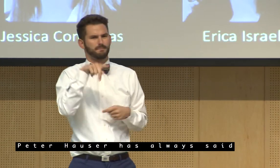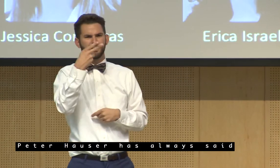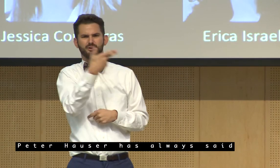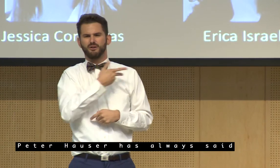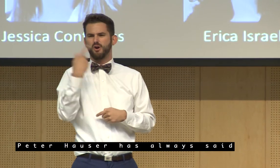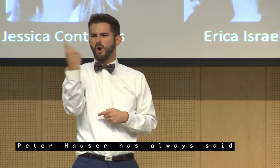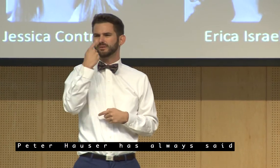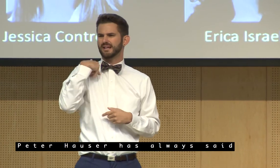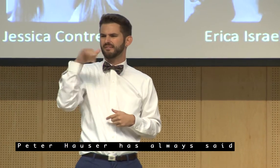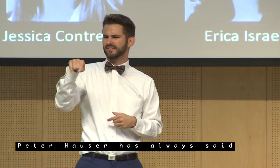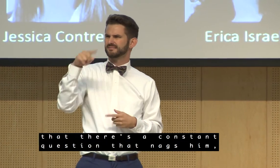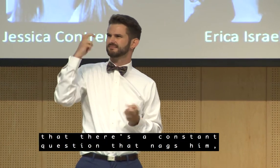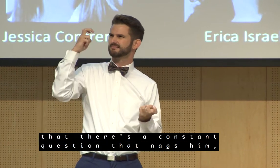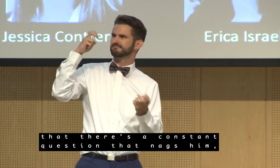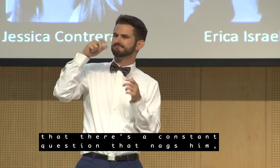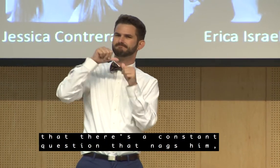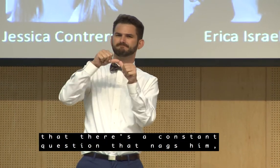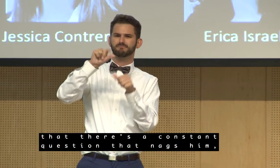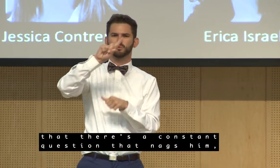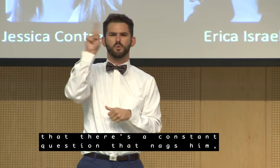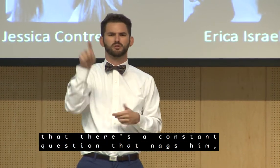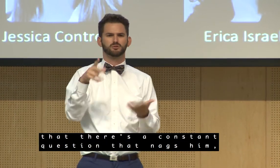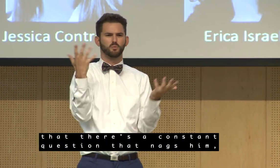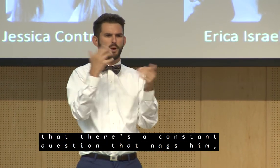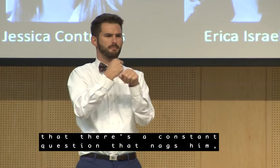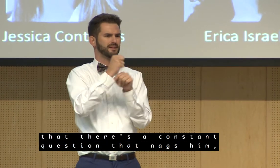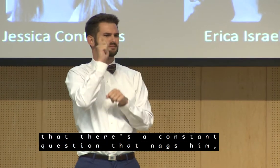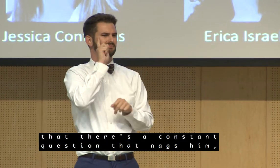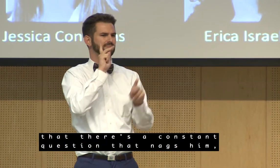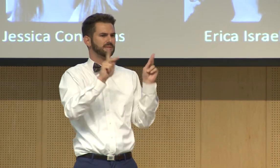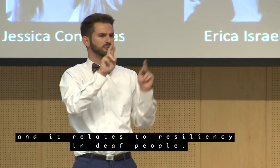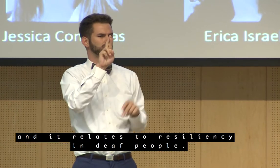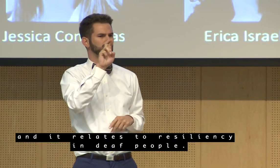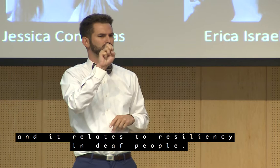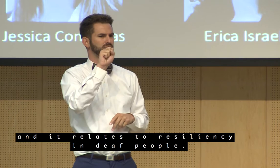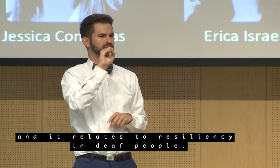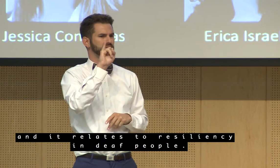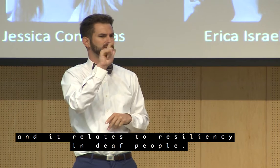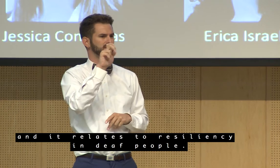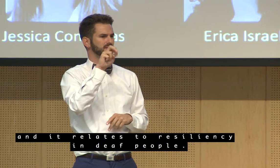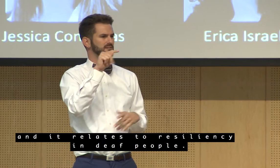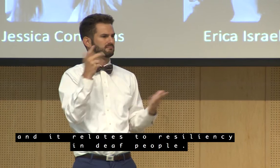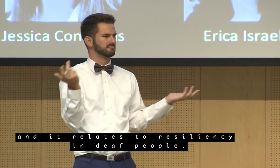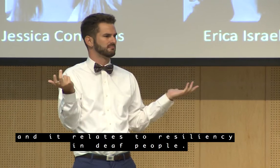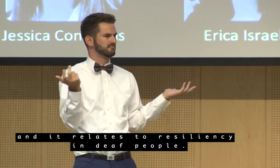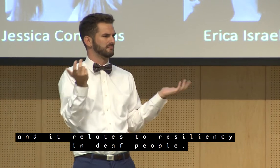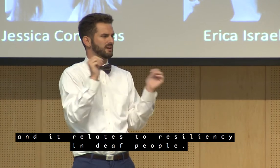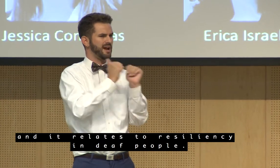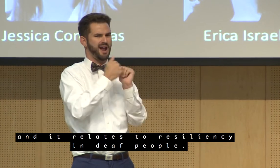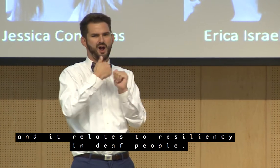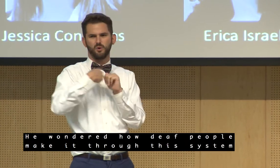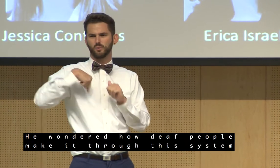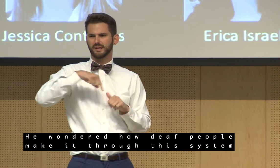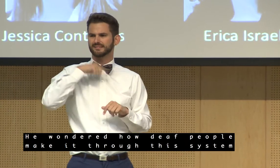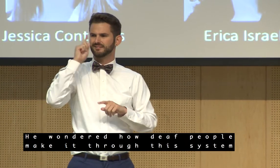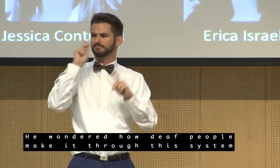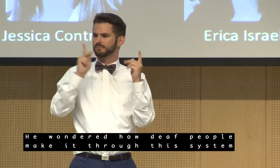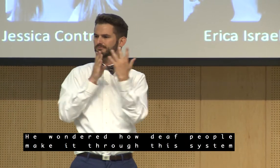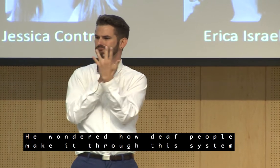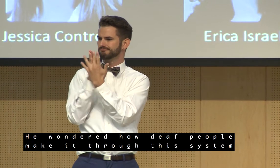Peter Hauser has always said that there's a constant question that nags him, and it relates to resiliency in deaf people. He wondered how deaf